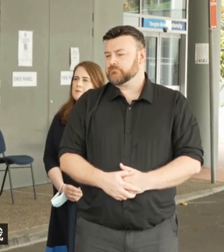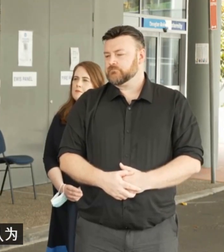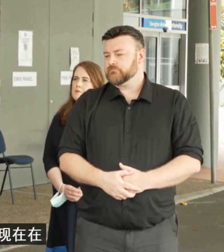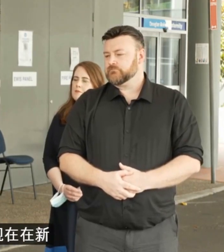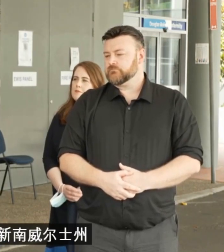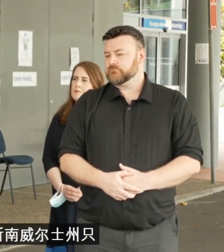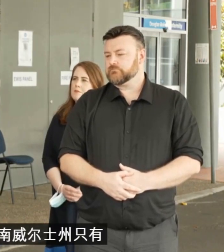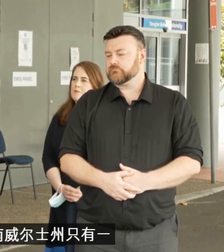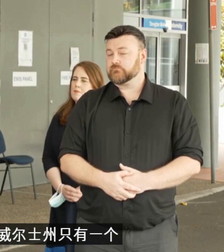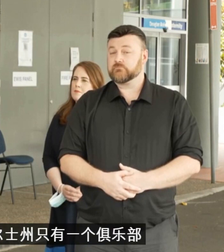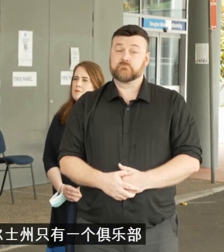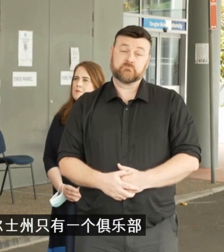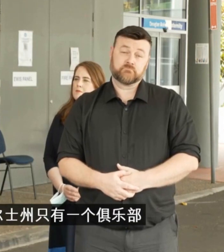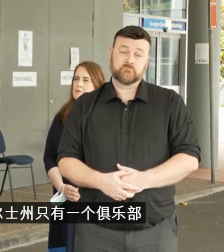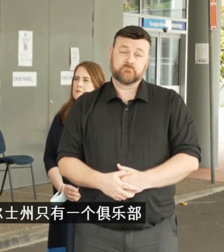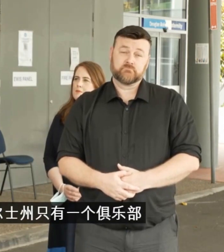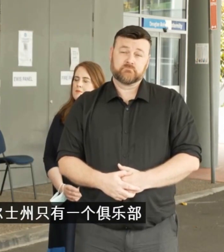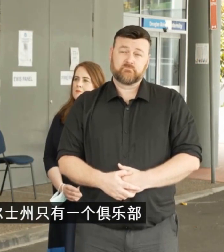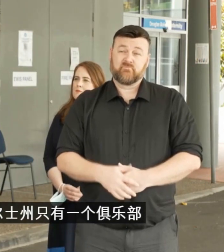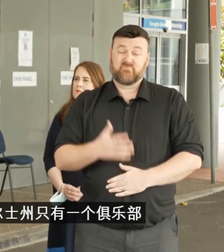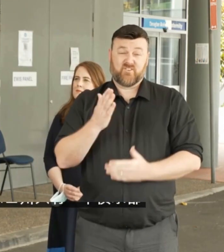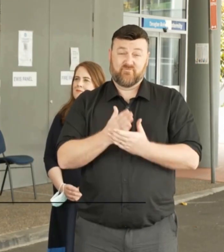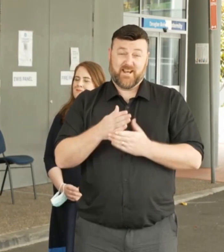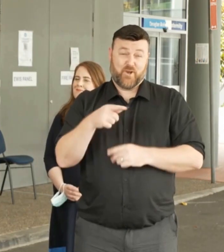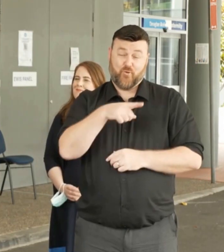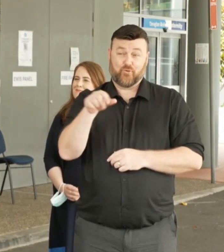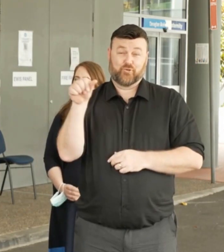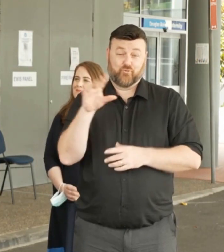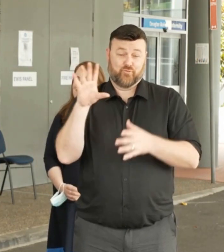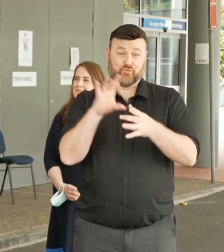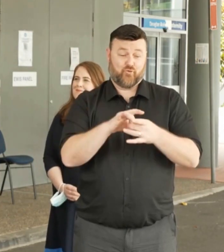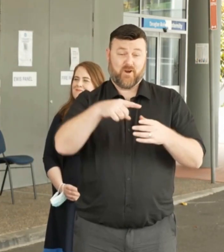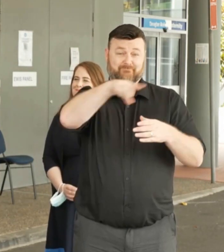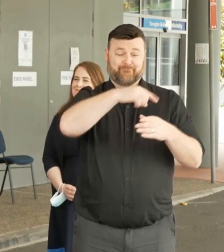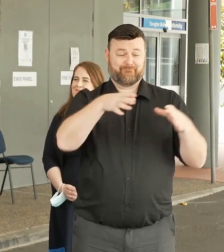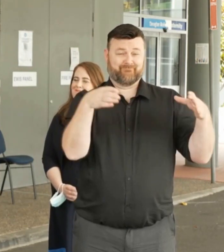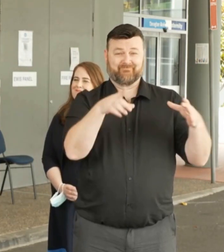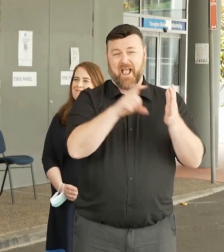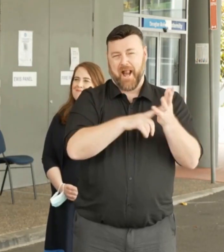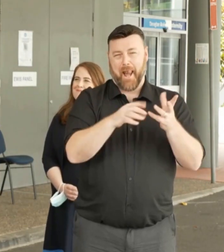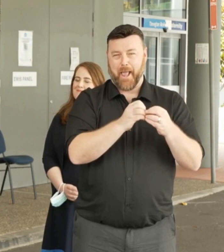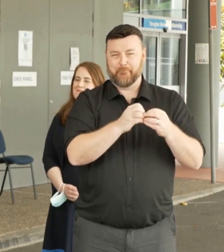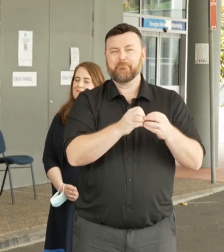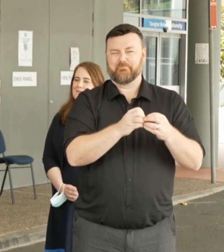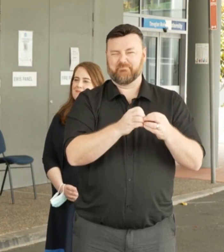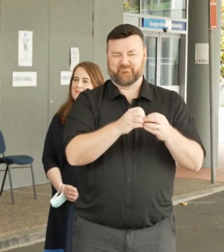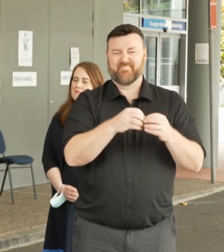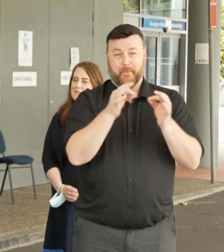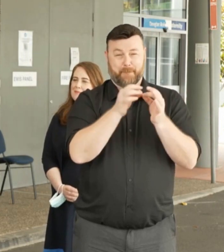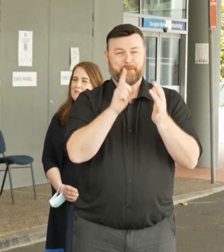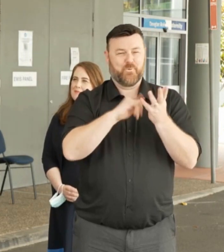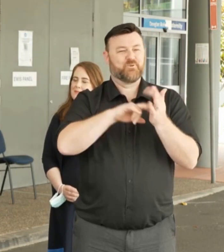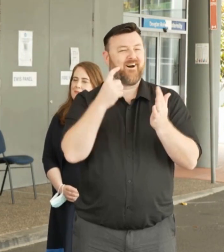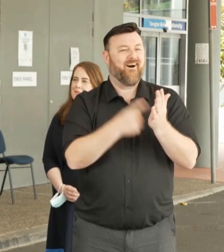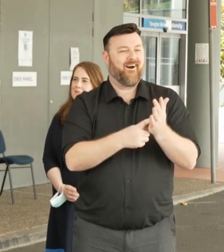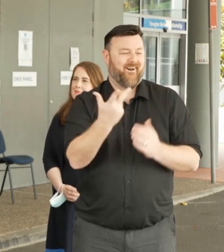I think there's only one club that people should belong to here in New South Wales at the moment, and that's the Booster Club. We've just been inside and met a number of